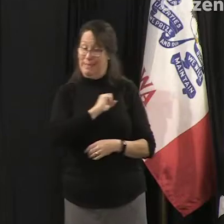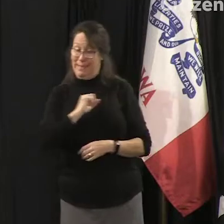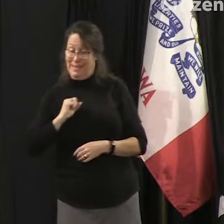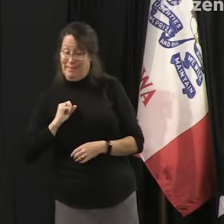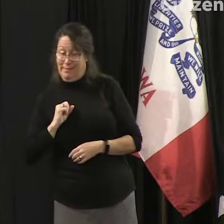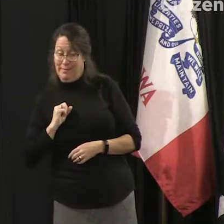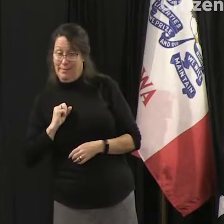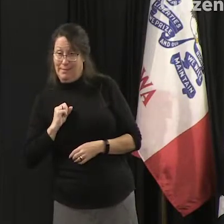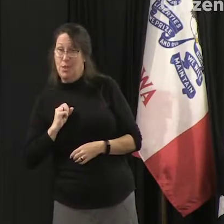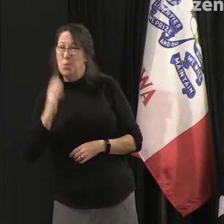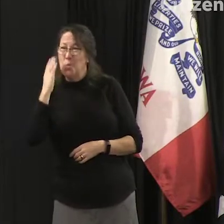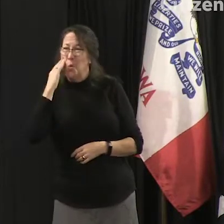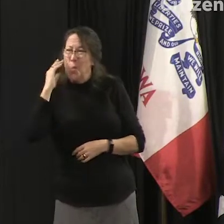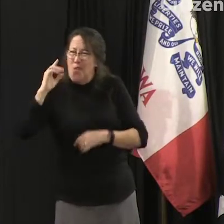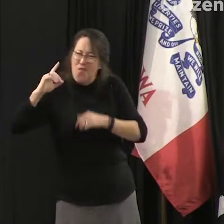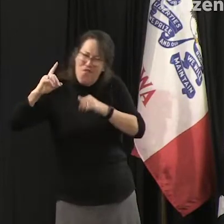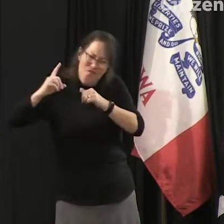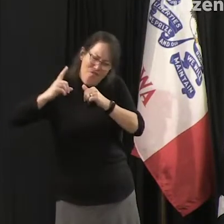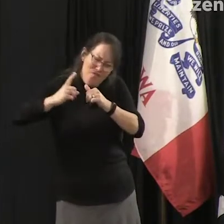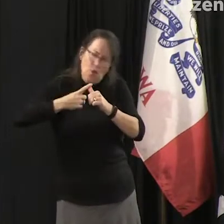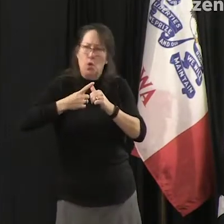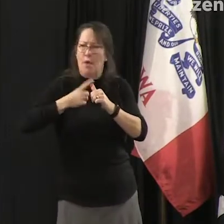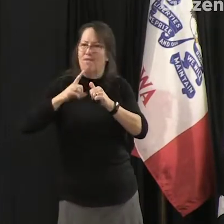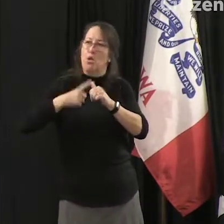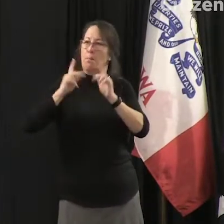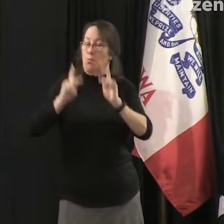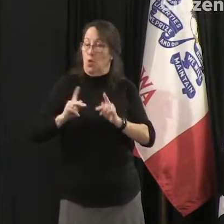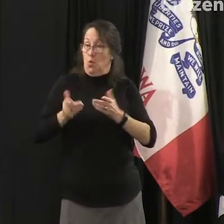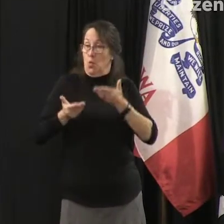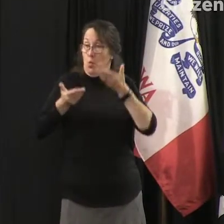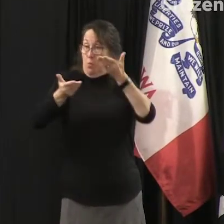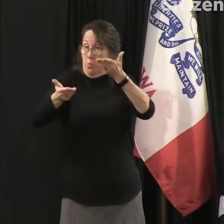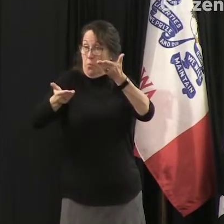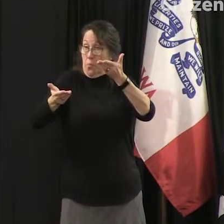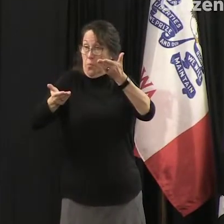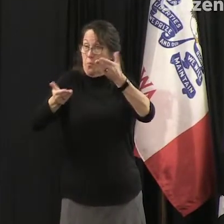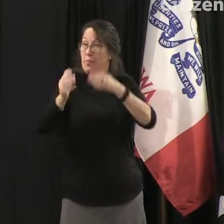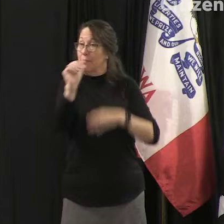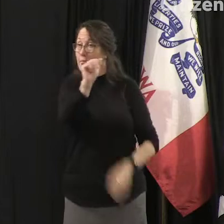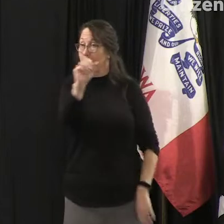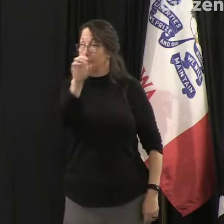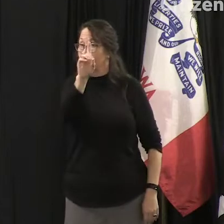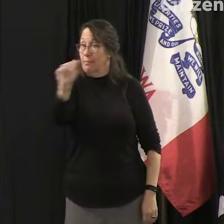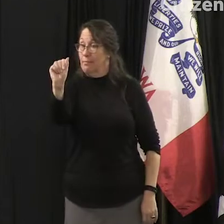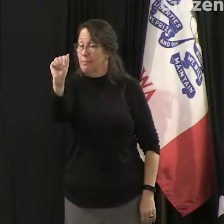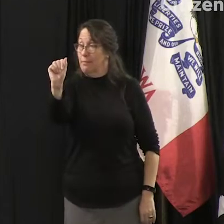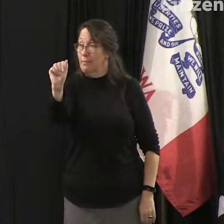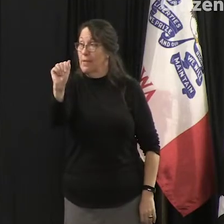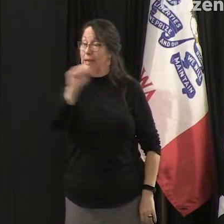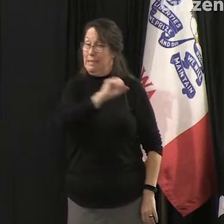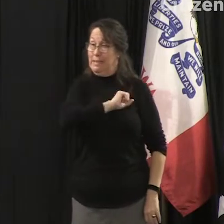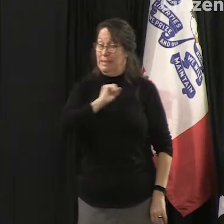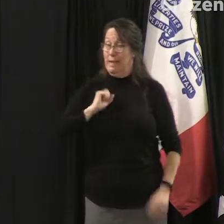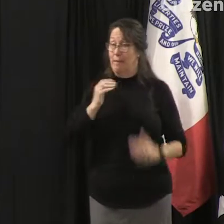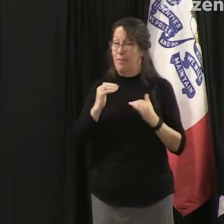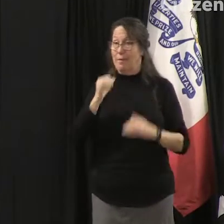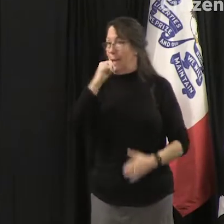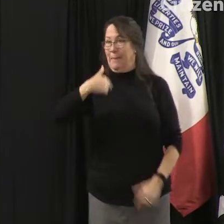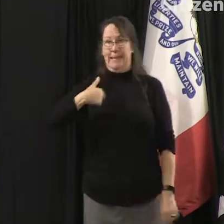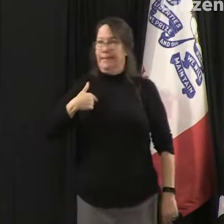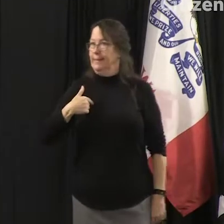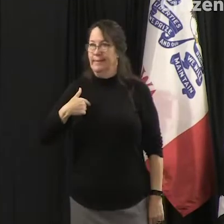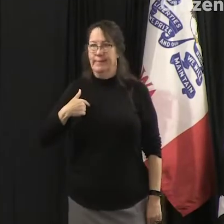Senate, you know, the first person to introduce the Americans with Disabilities Act in the Senate was not